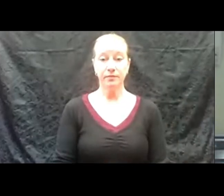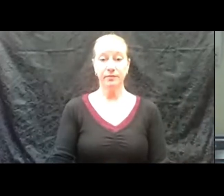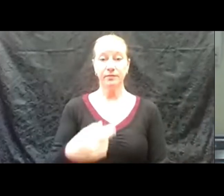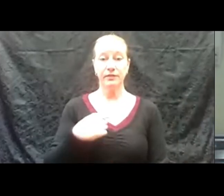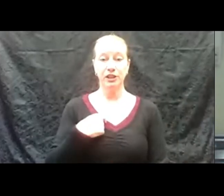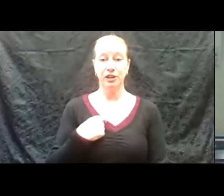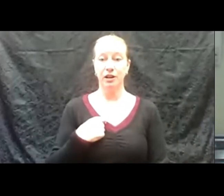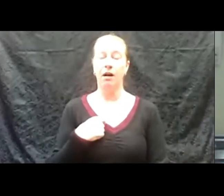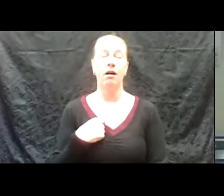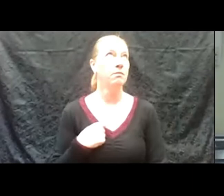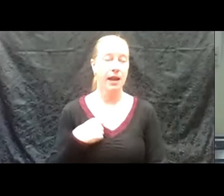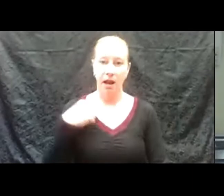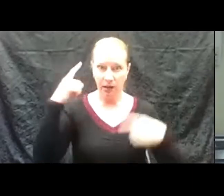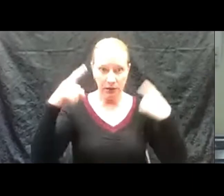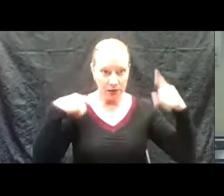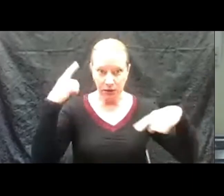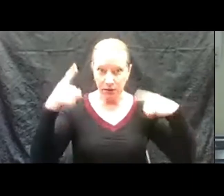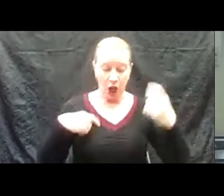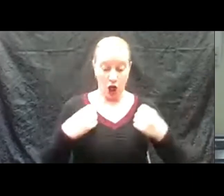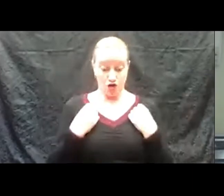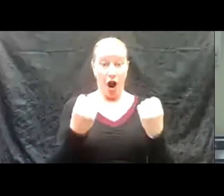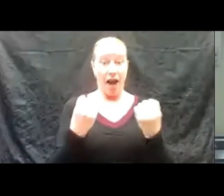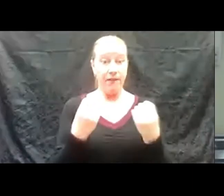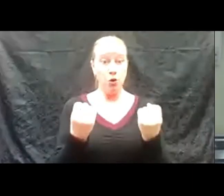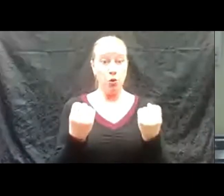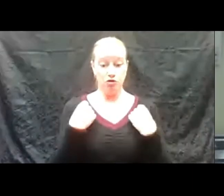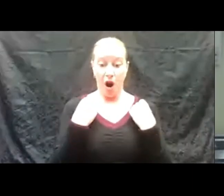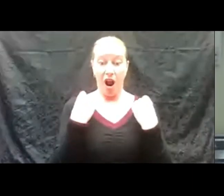batty every time I drive up to my house.